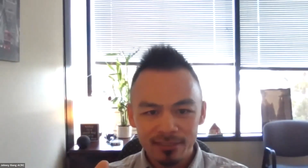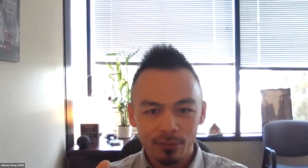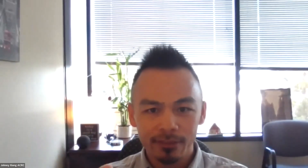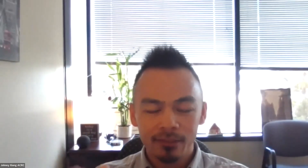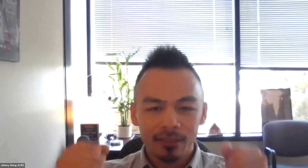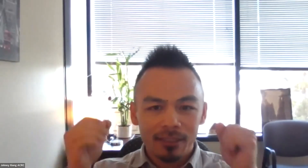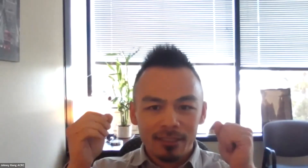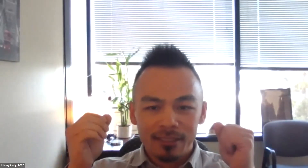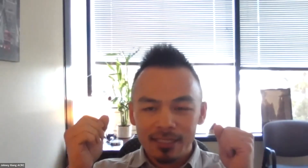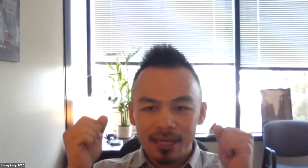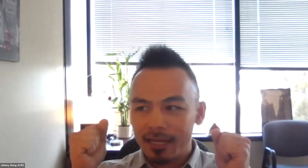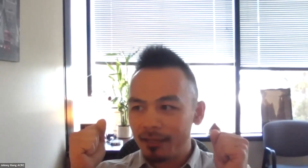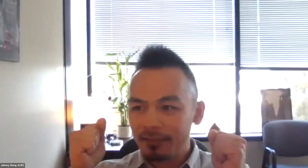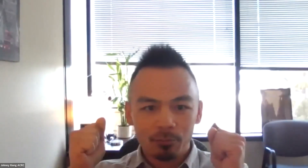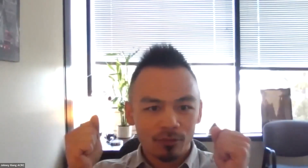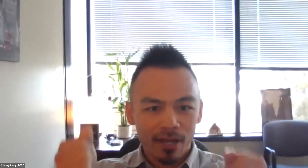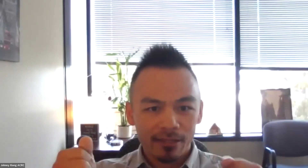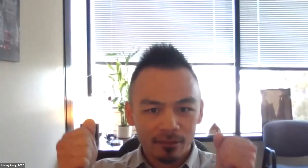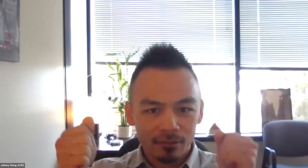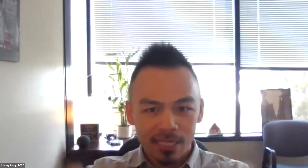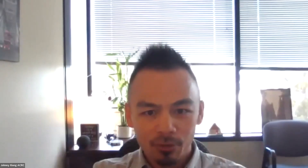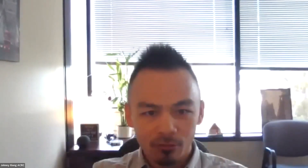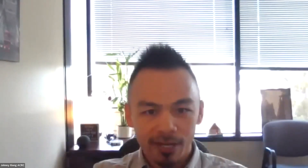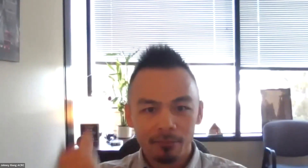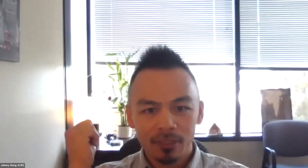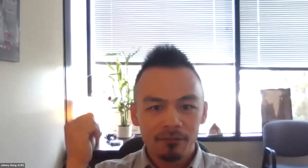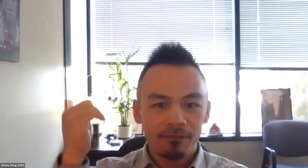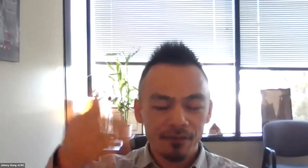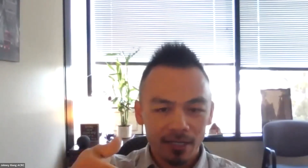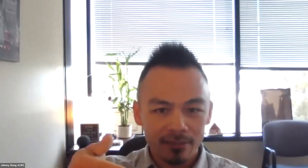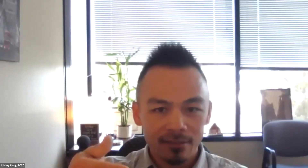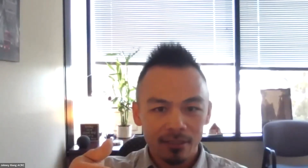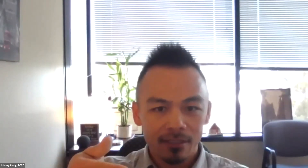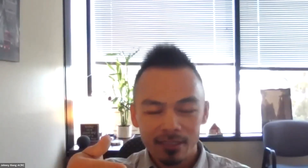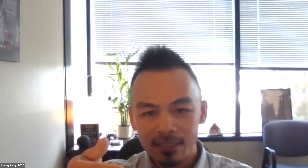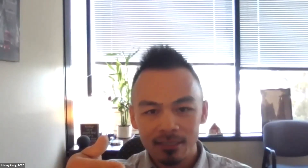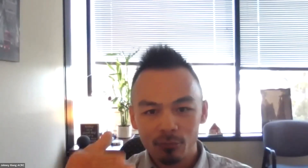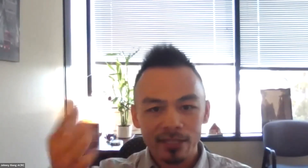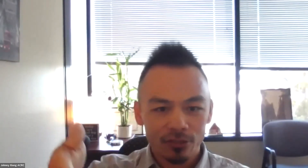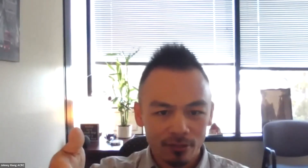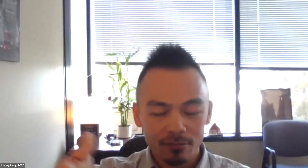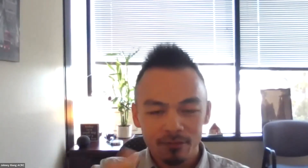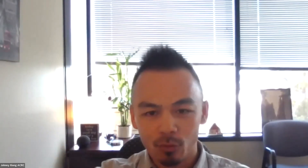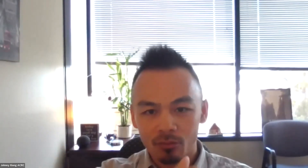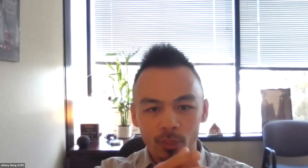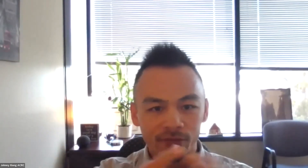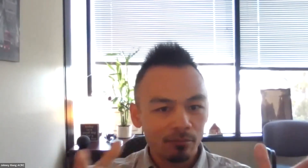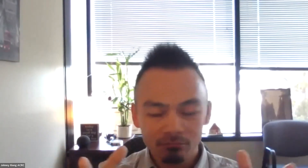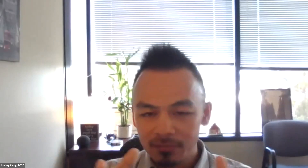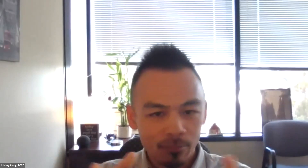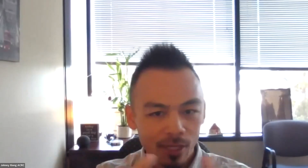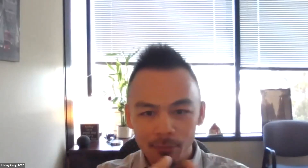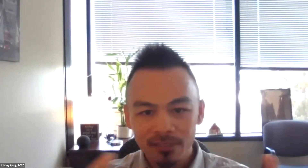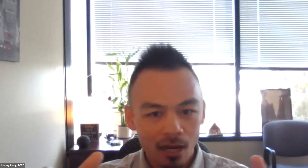team agrees to it. The provider day program funds the ride shares or